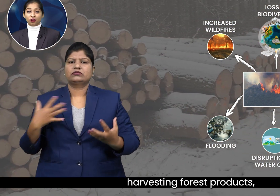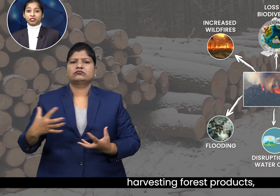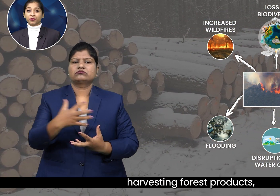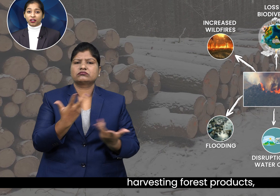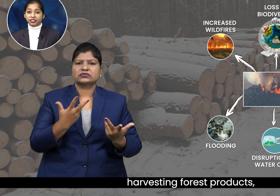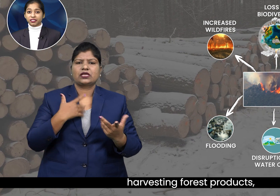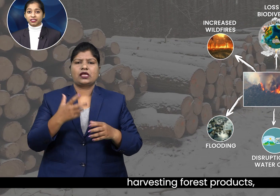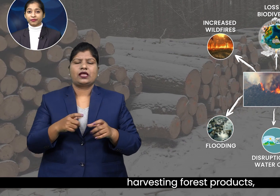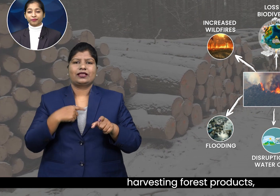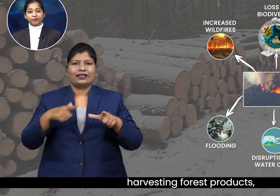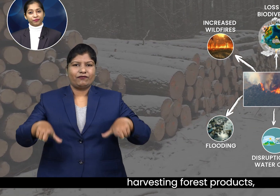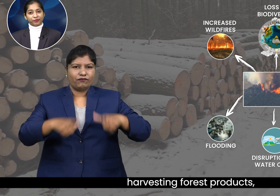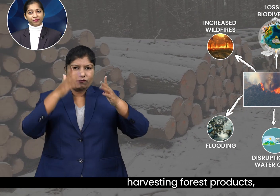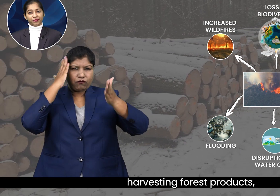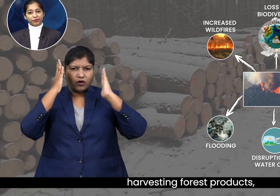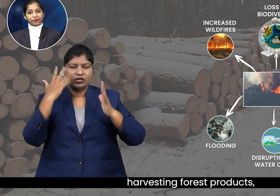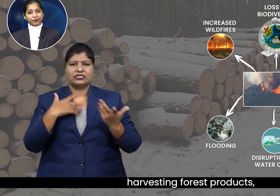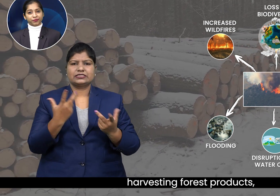harvesting forest products,